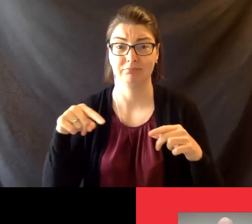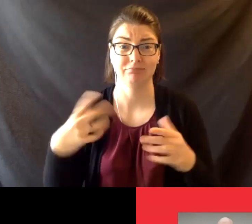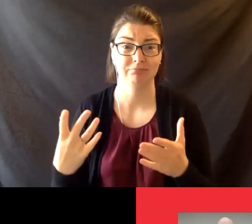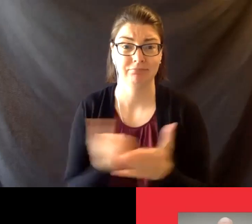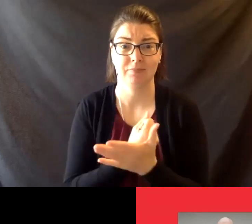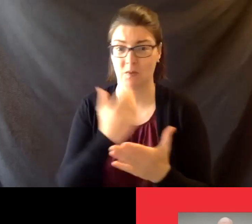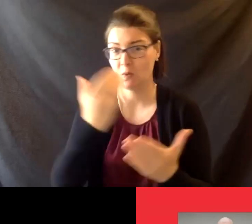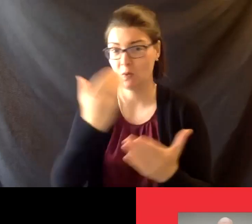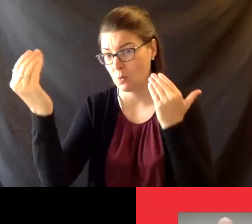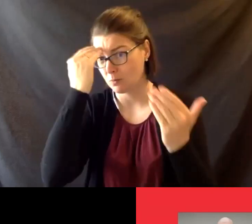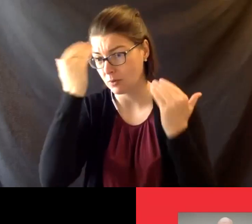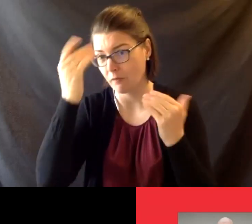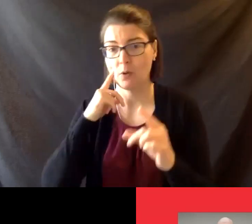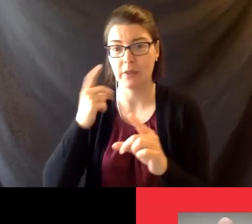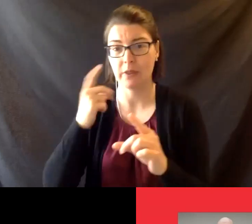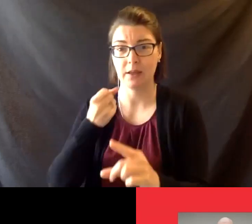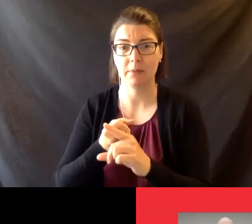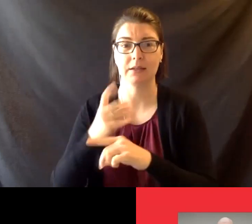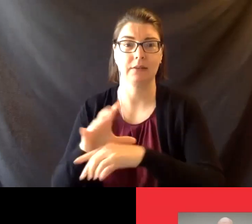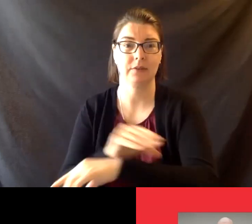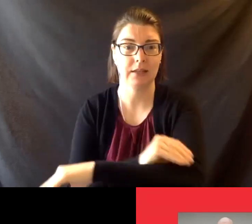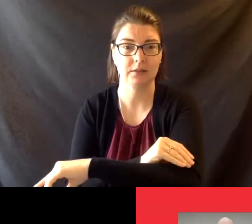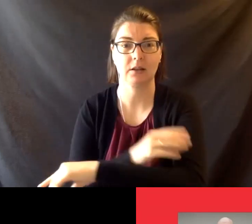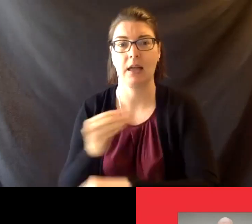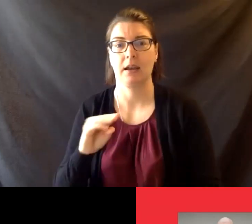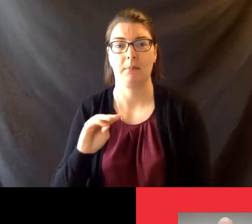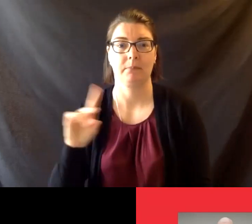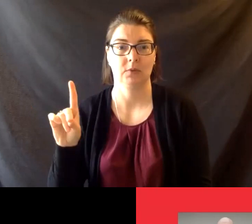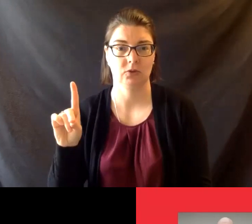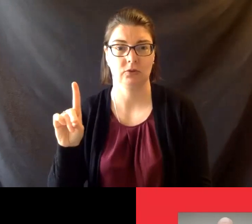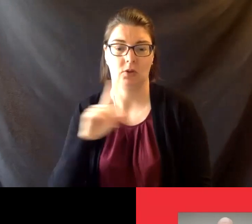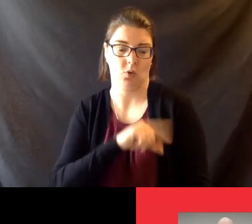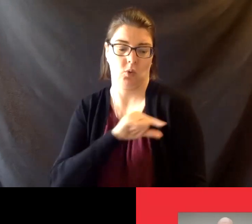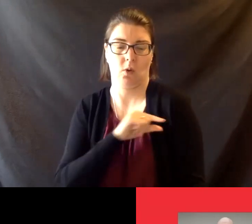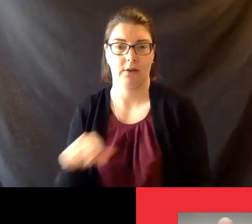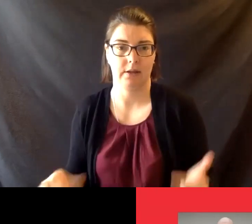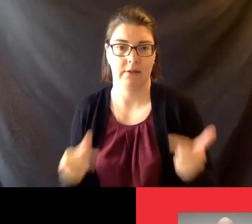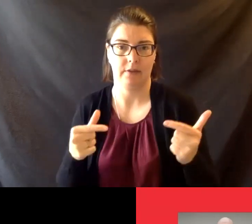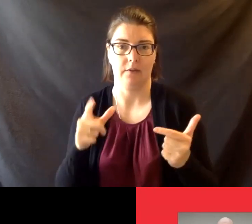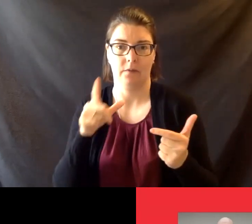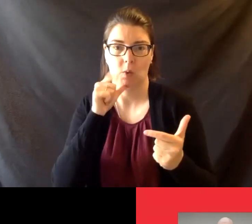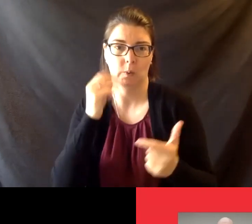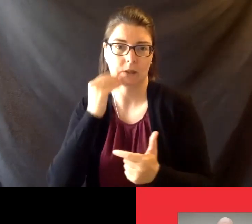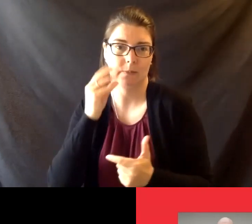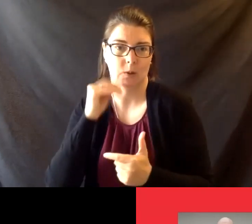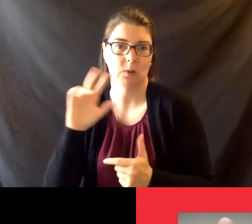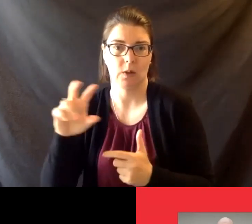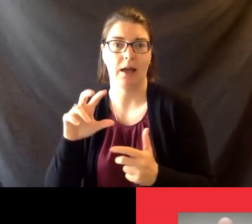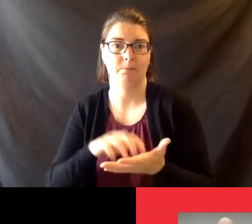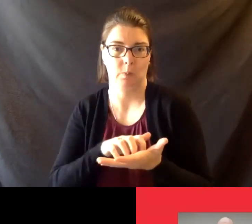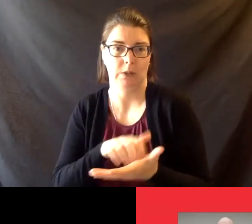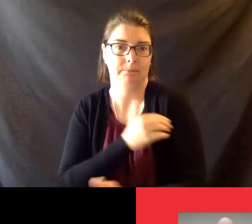raise awareness of the impact of cancer and muscular dystrophies on the quality of life of those afflicted with these conditions. So thank you very